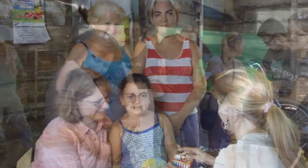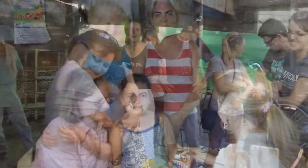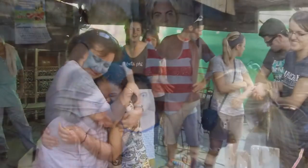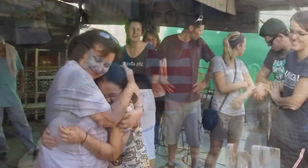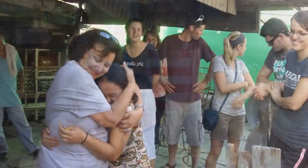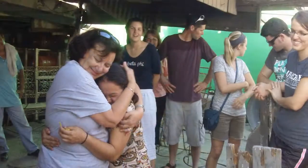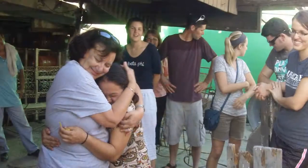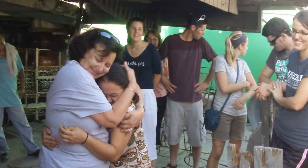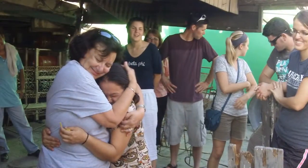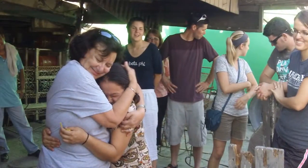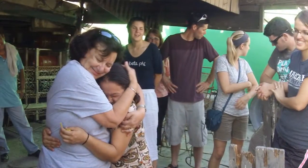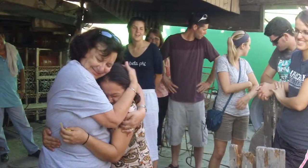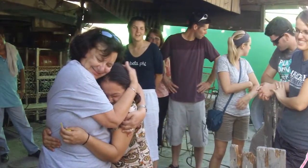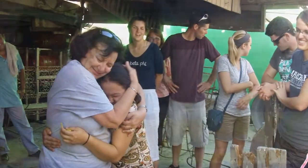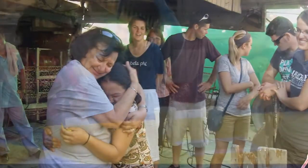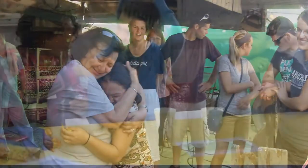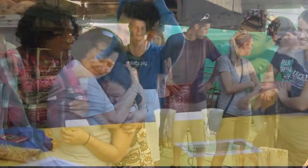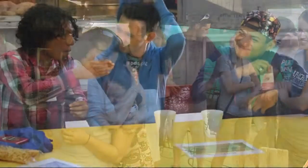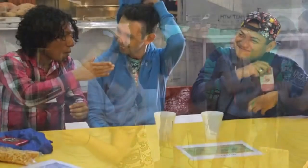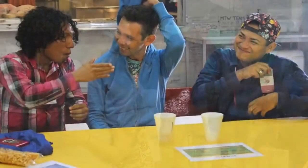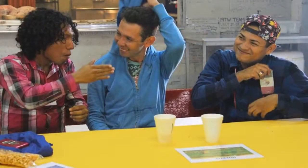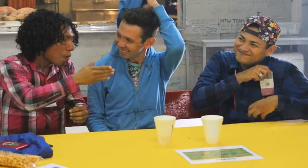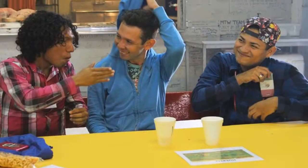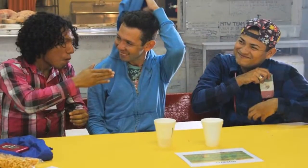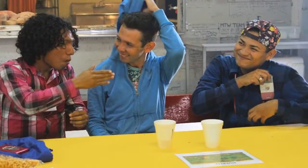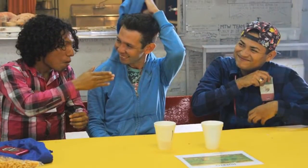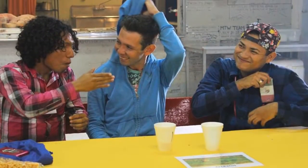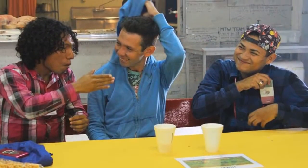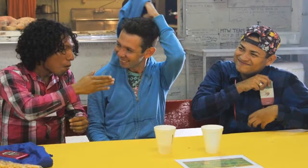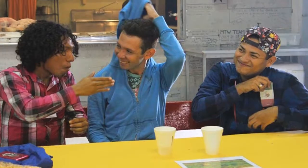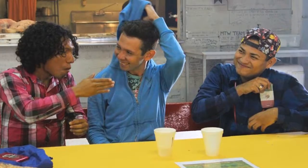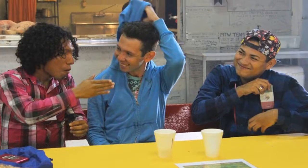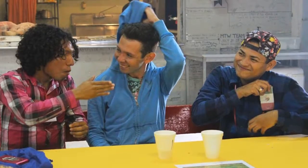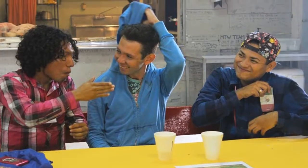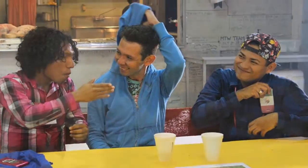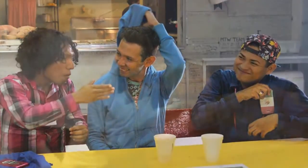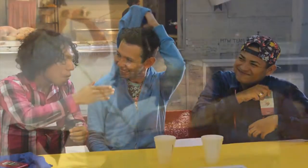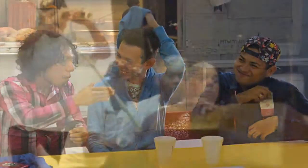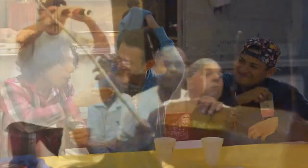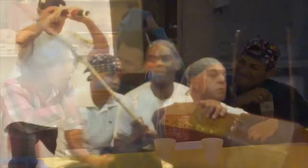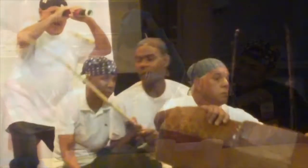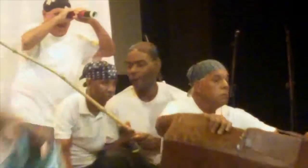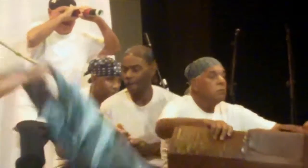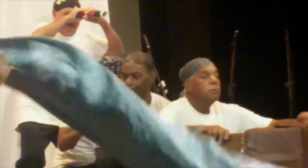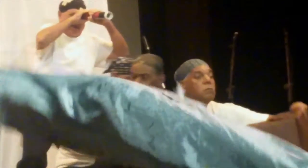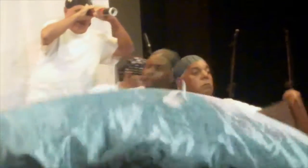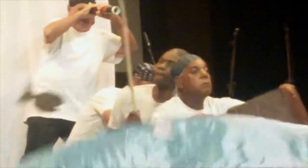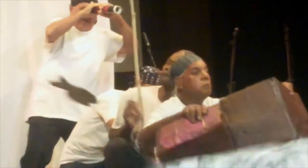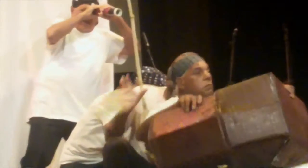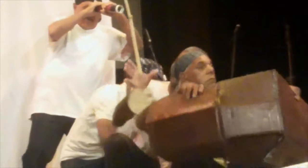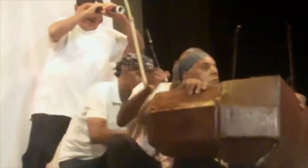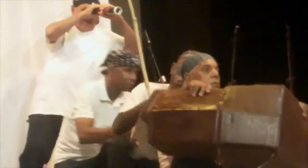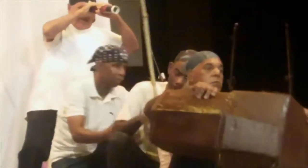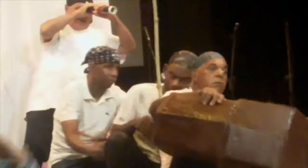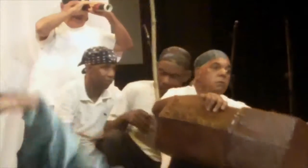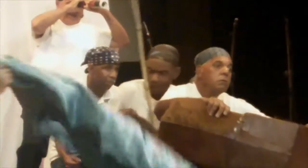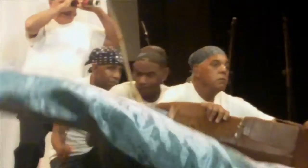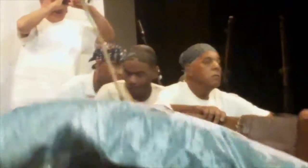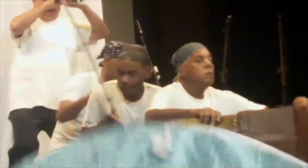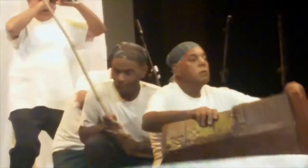ICCD, we bring the deaf together from numerous villages to build relationships with each other and provide support from a Christian